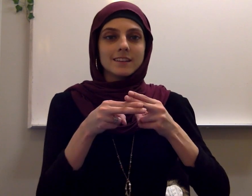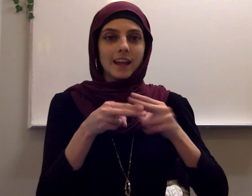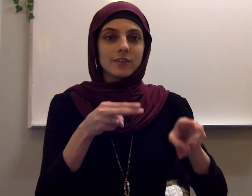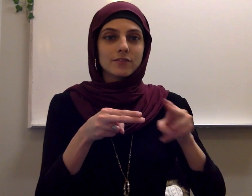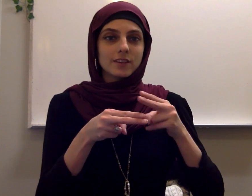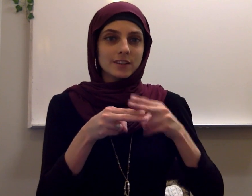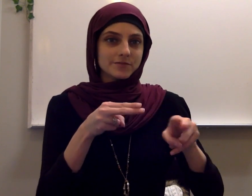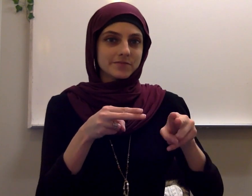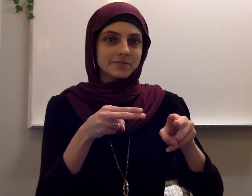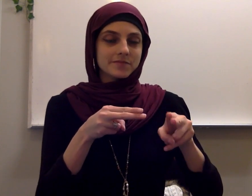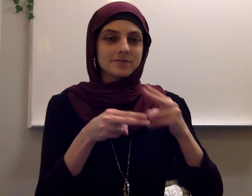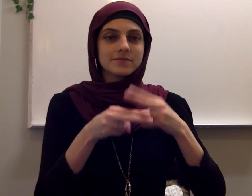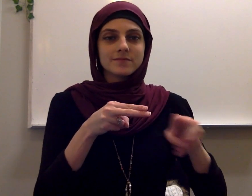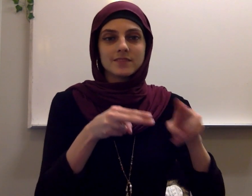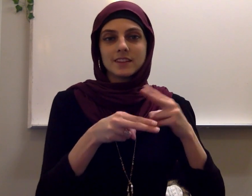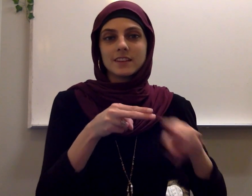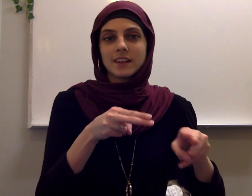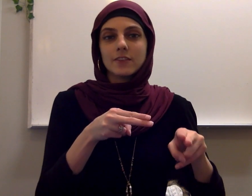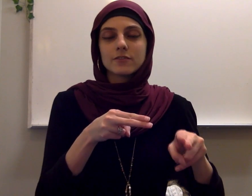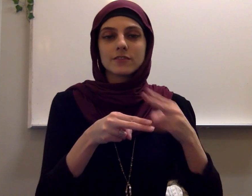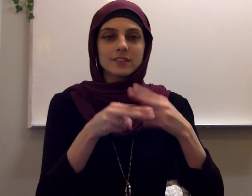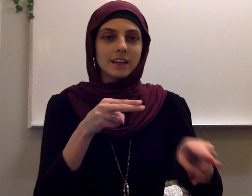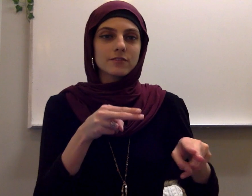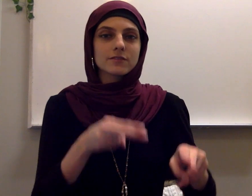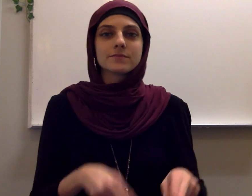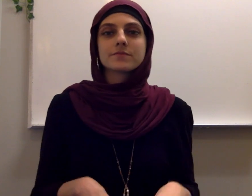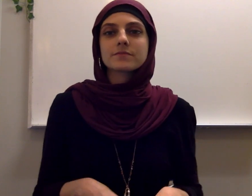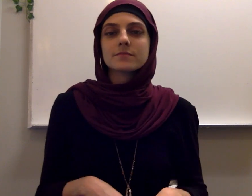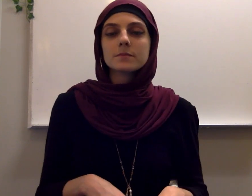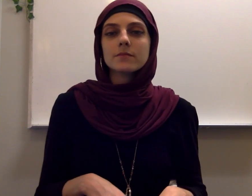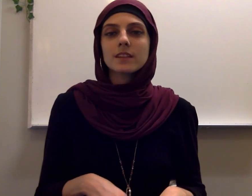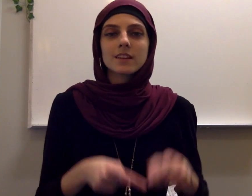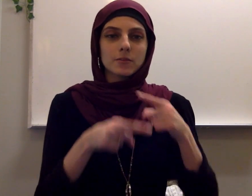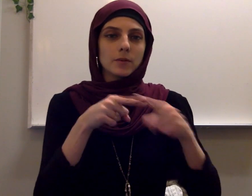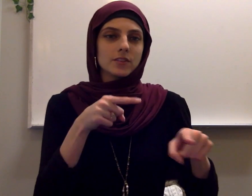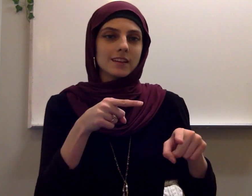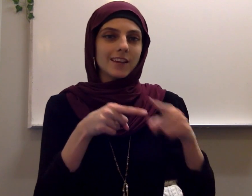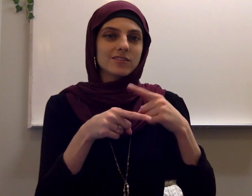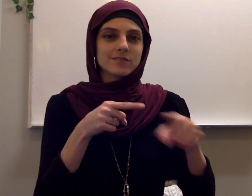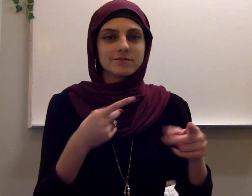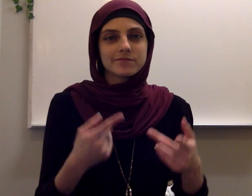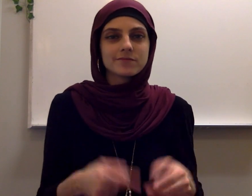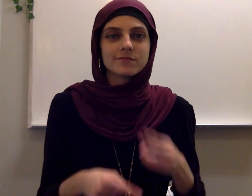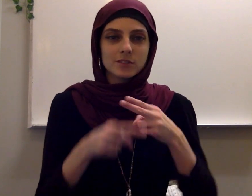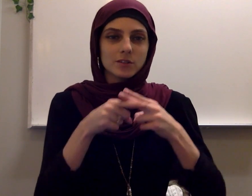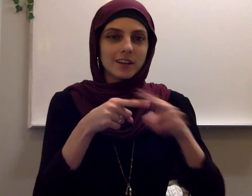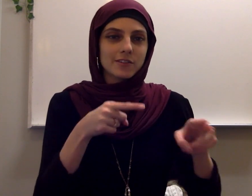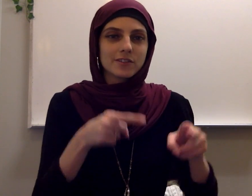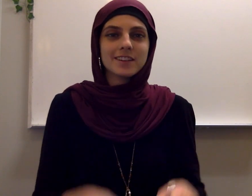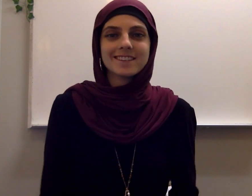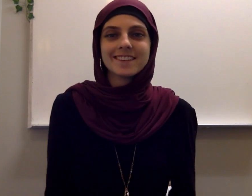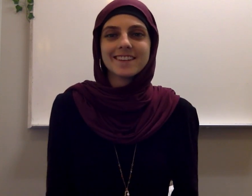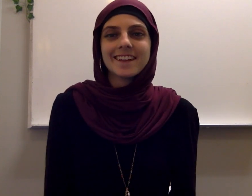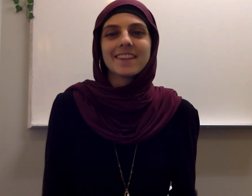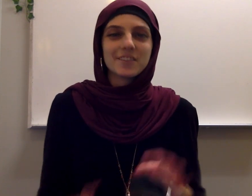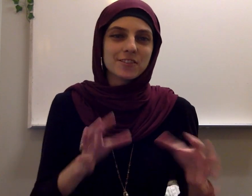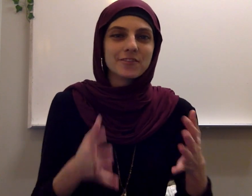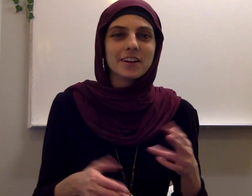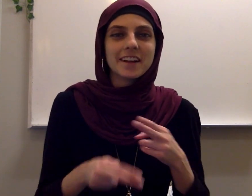Knife. Knife. Knife. People see knife. Or knife. There's some variation.